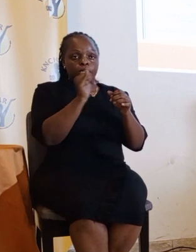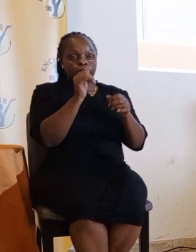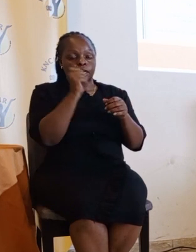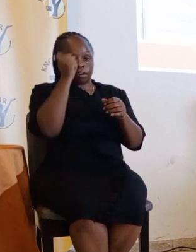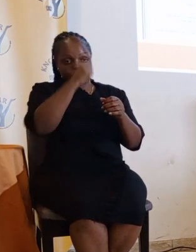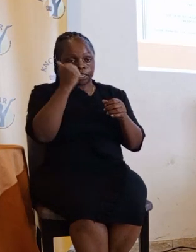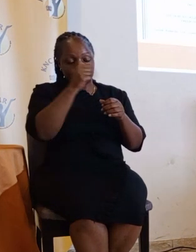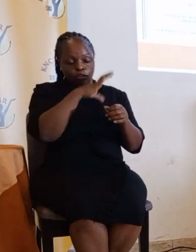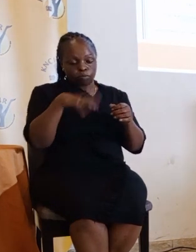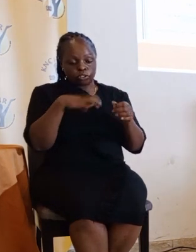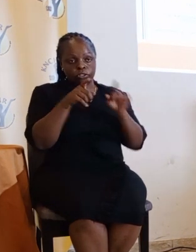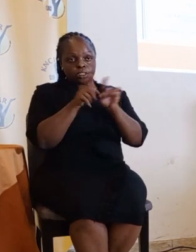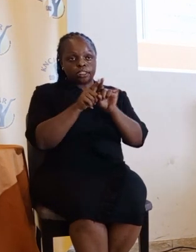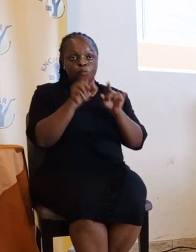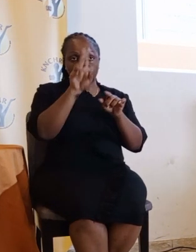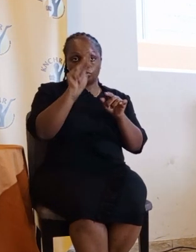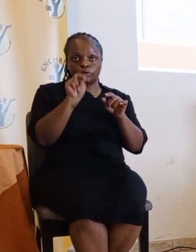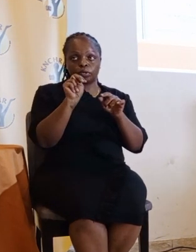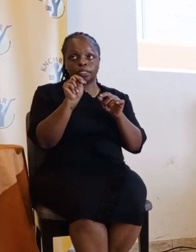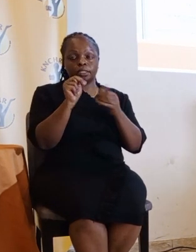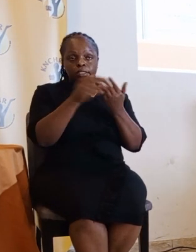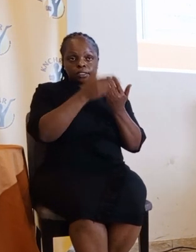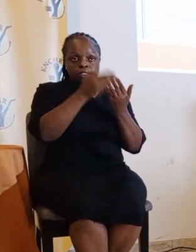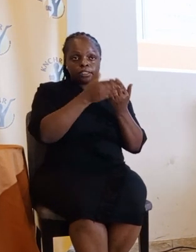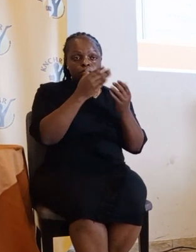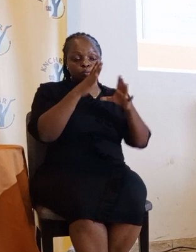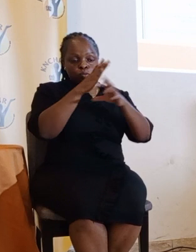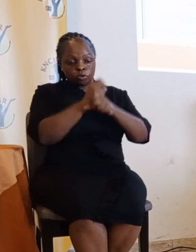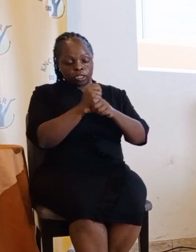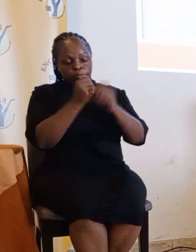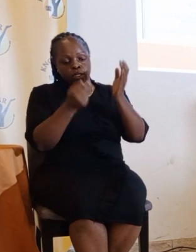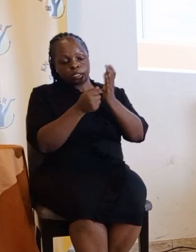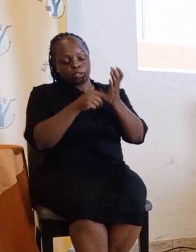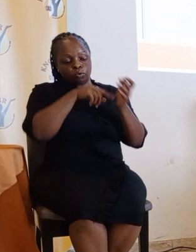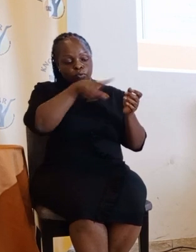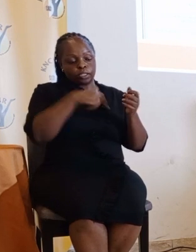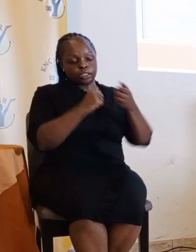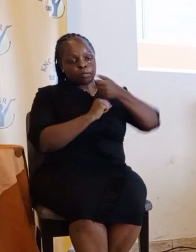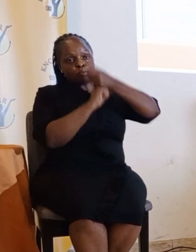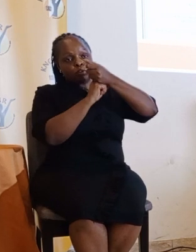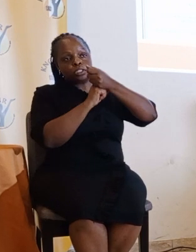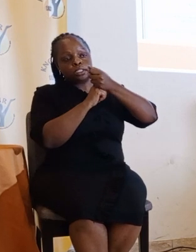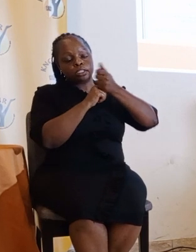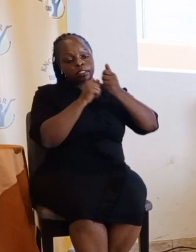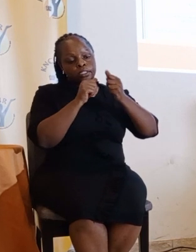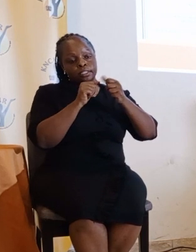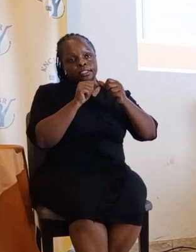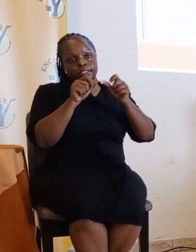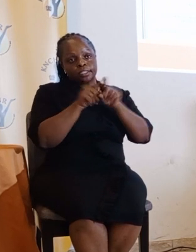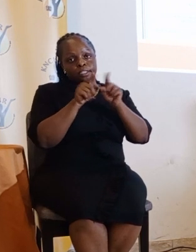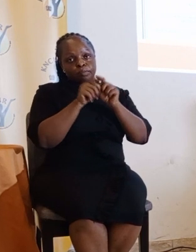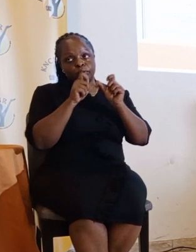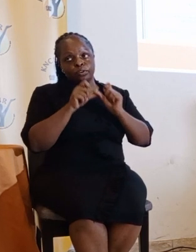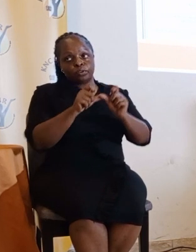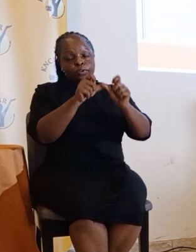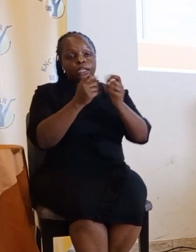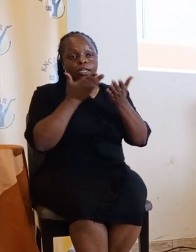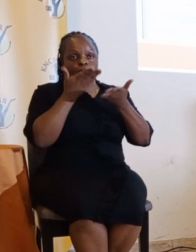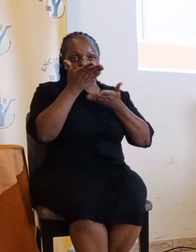Commission and UN Treaty Body mechanism. We support and encourage the ongoing dialogue by the state